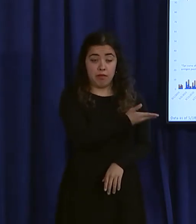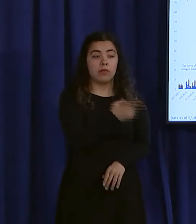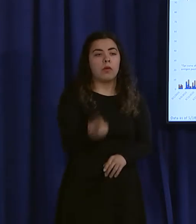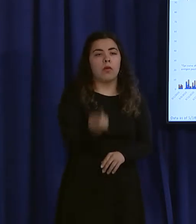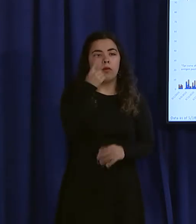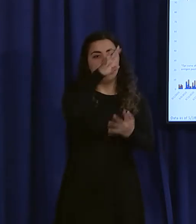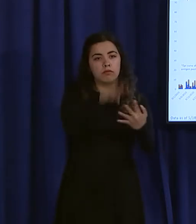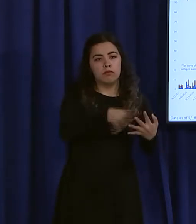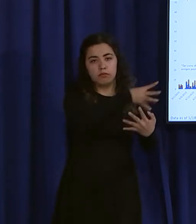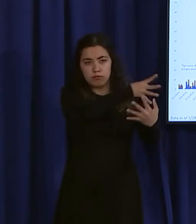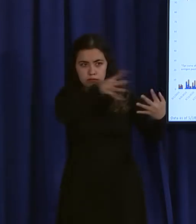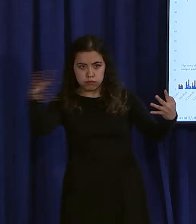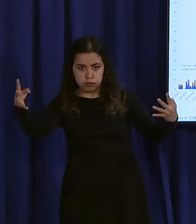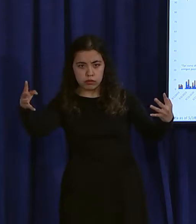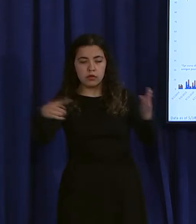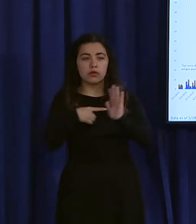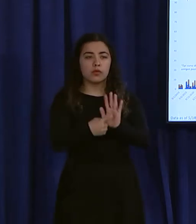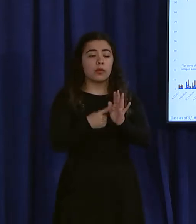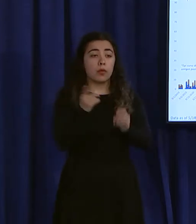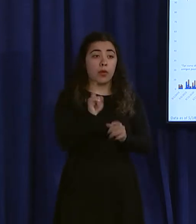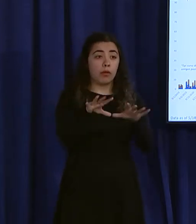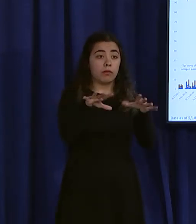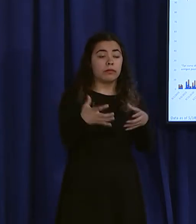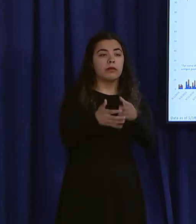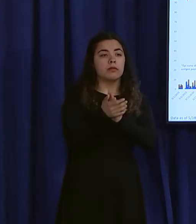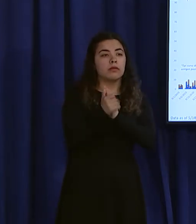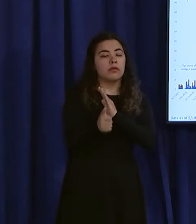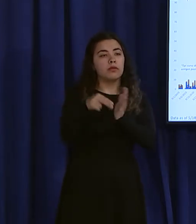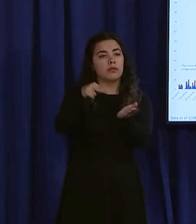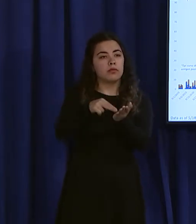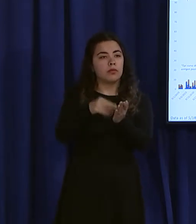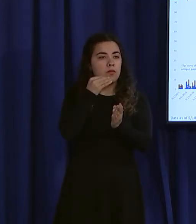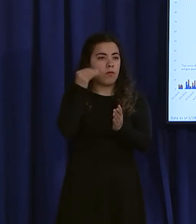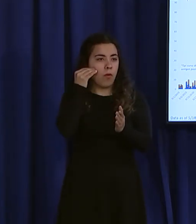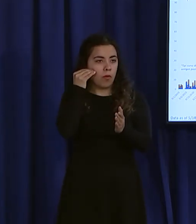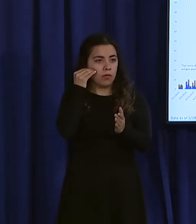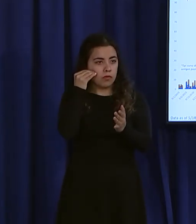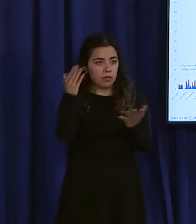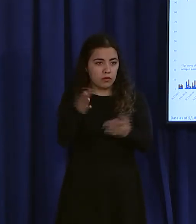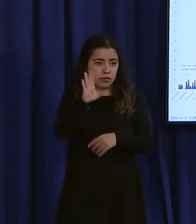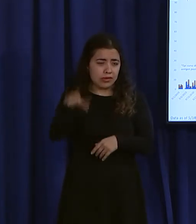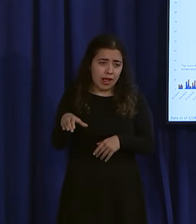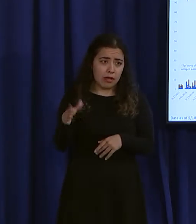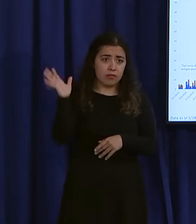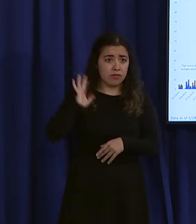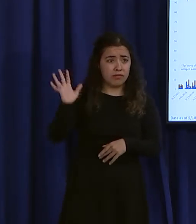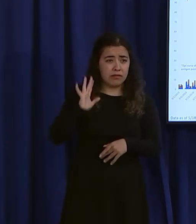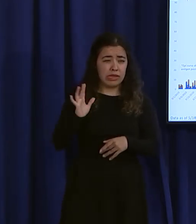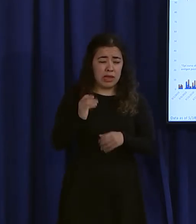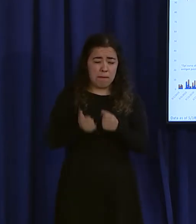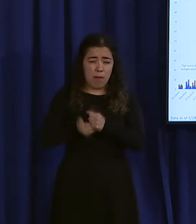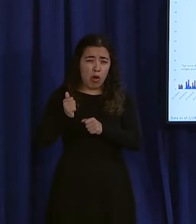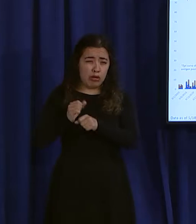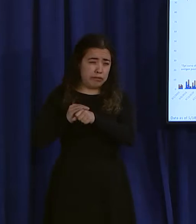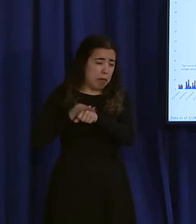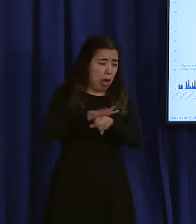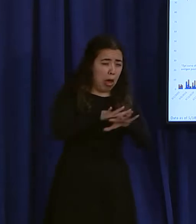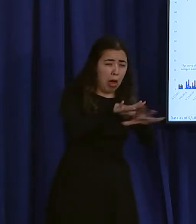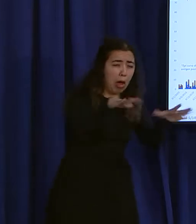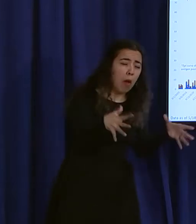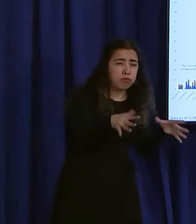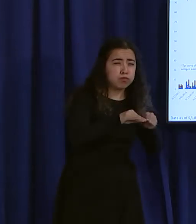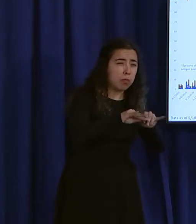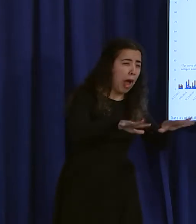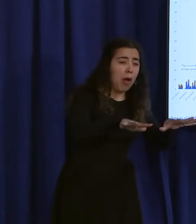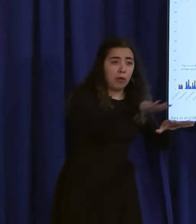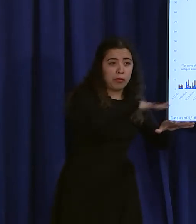skilled nursing facilities. These are our nursing homes in Chicago that have been by far the hardest hit from COVID. This is showing what cases look like